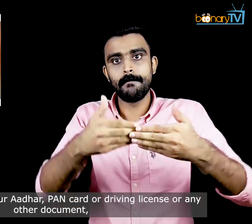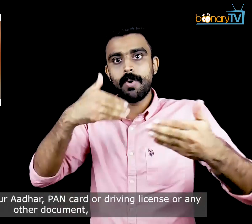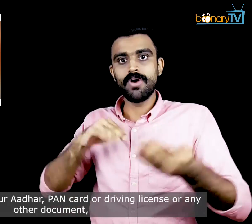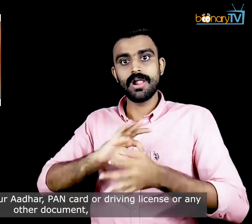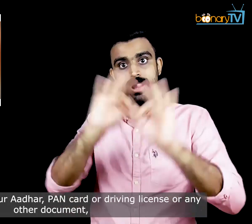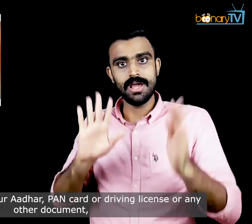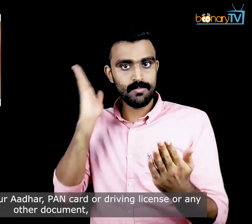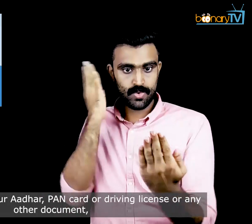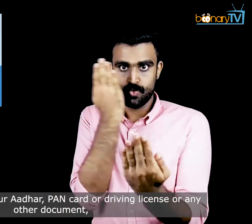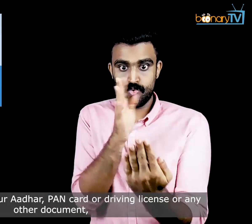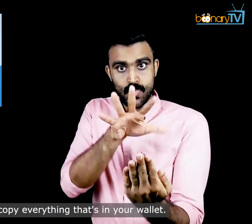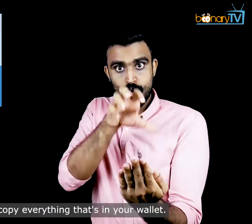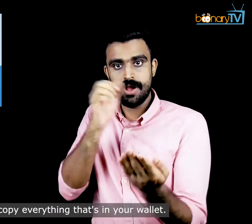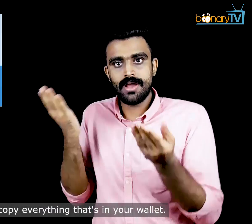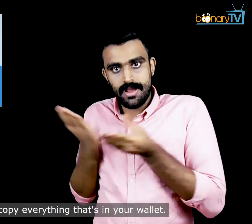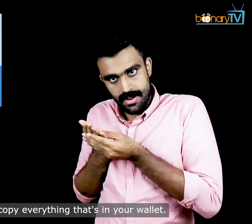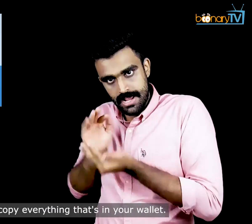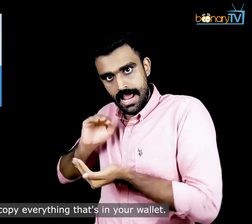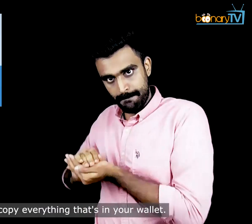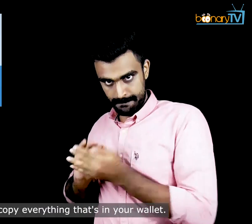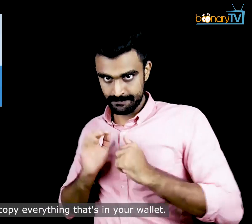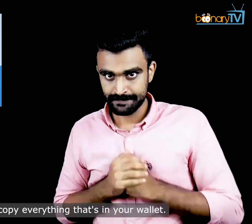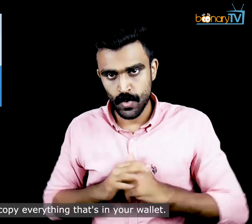or any other document, scan or